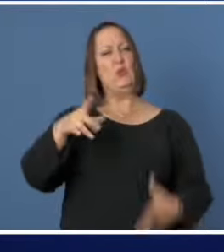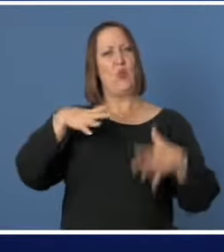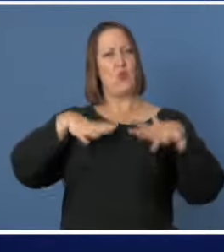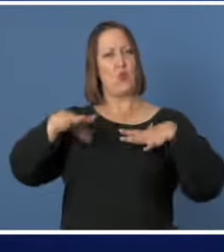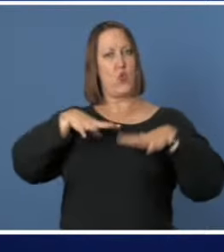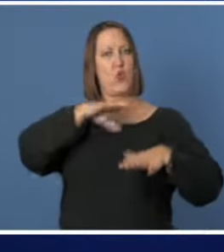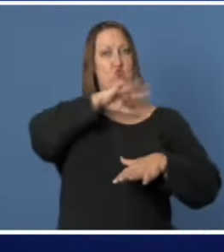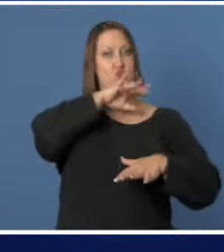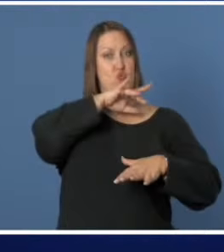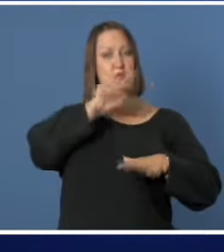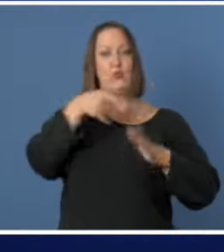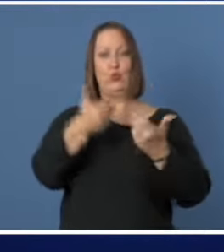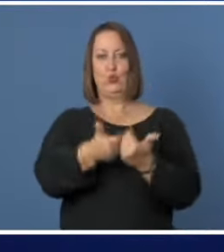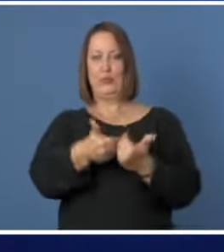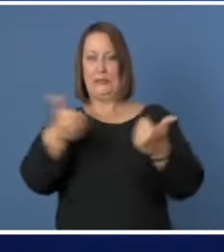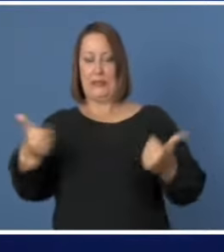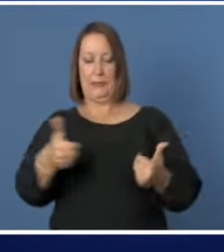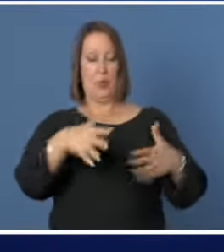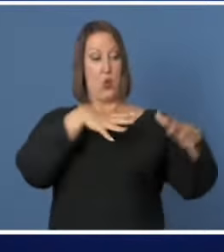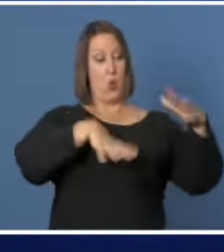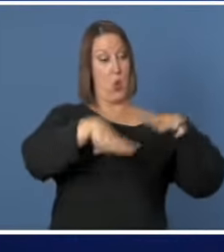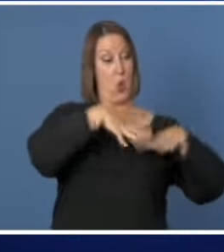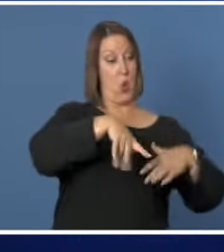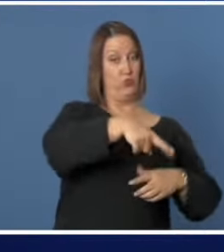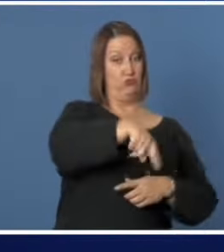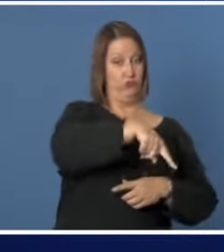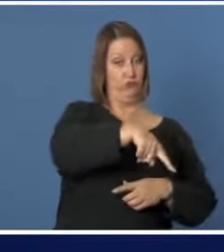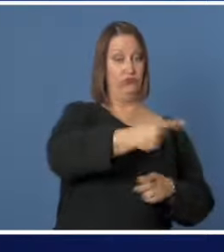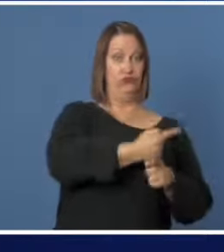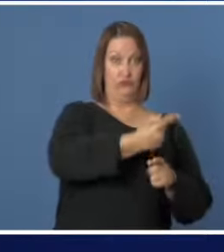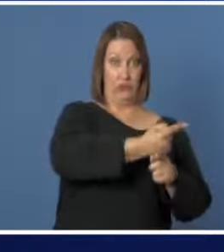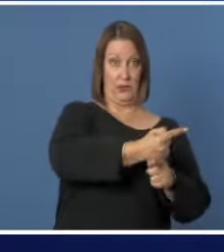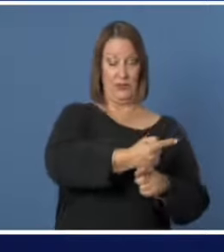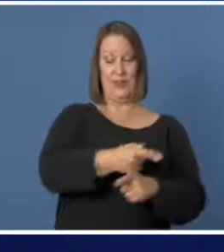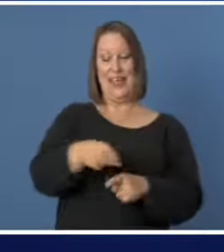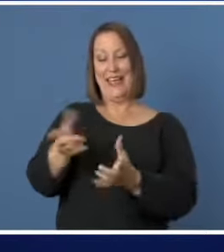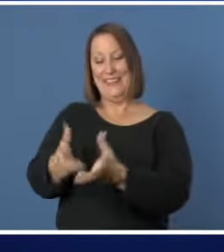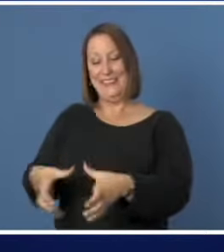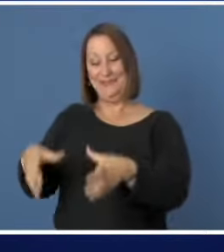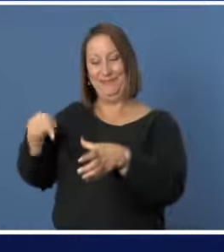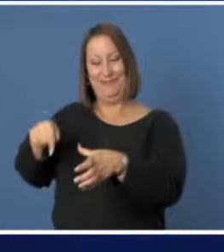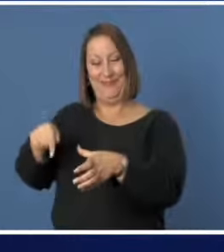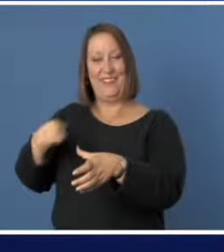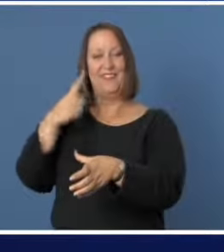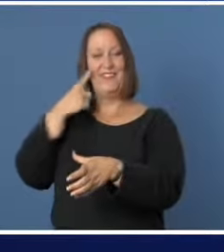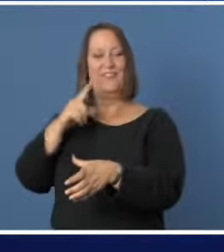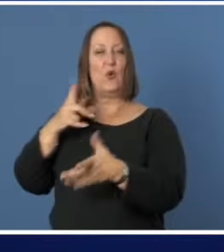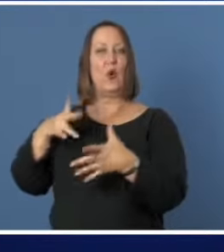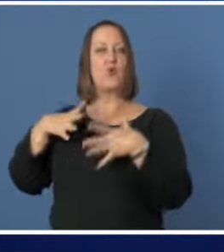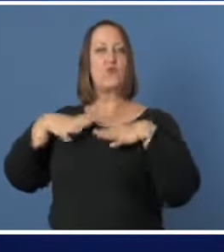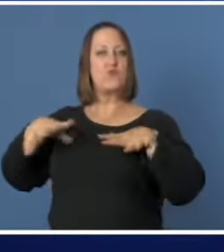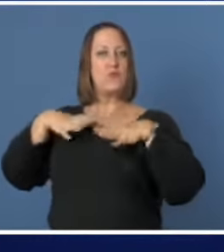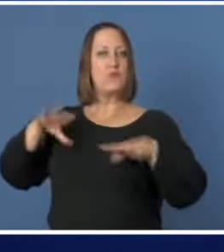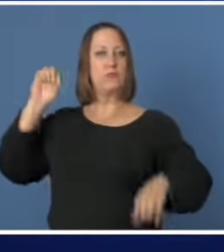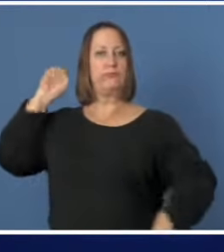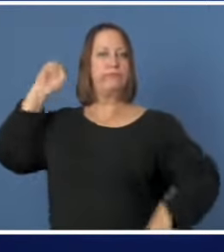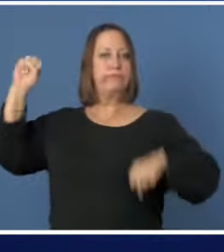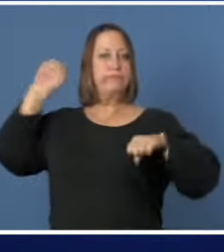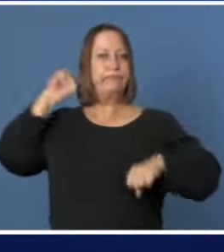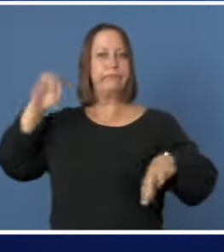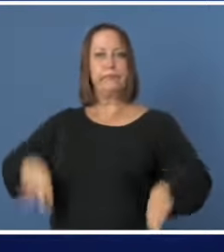Keep a separate laundry hamper for clothing, towels, bedding, or